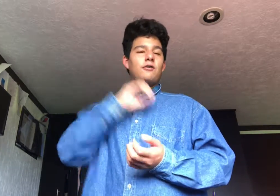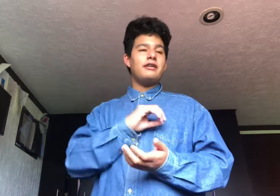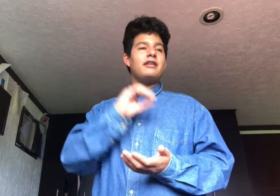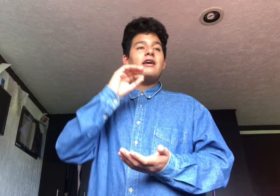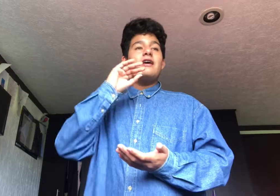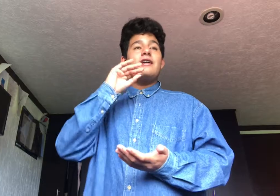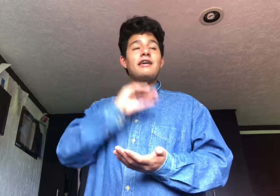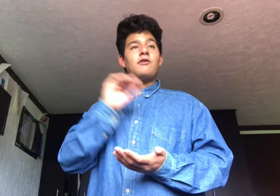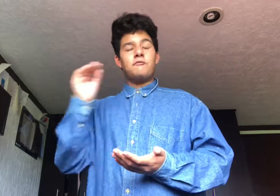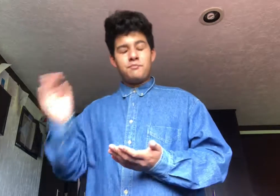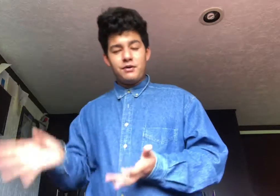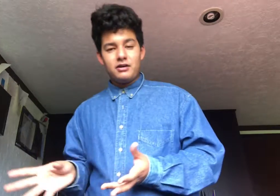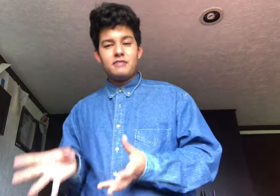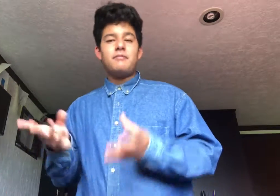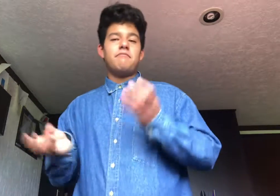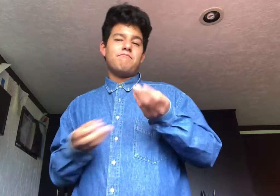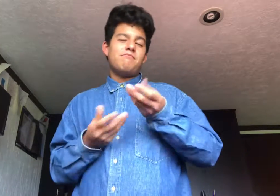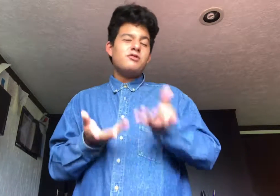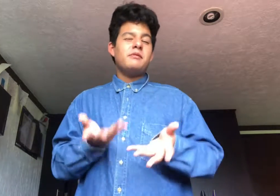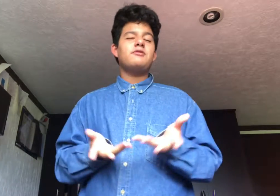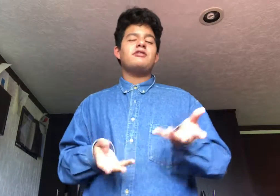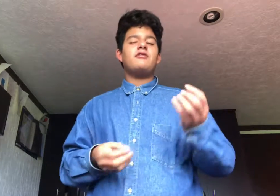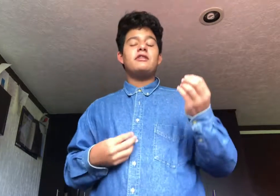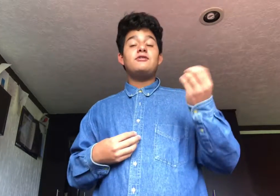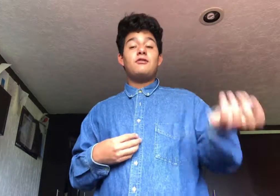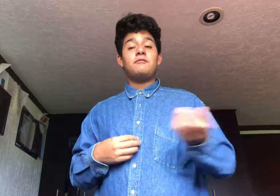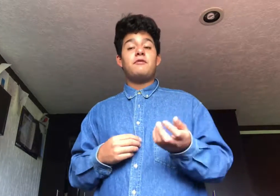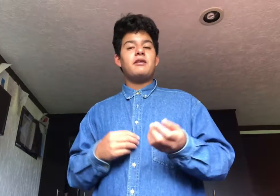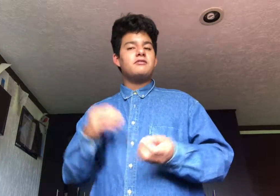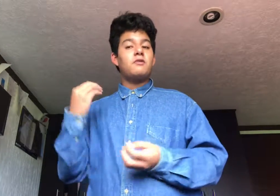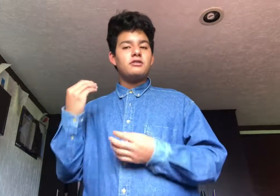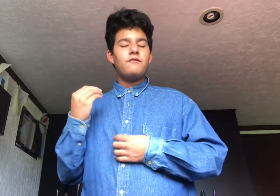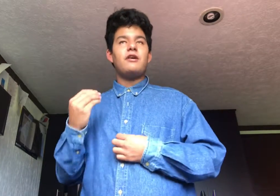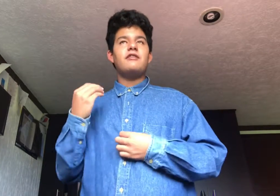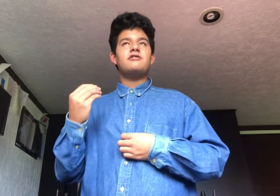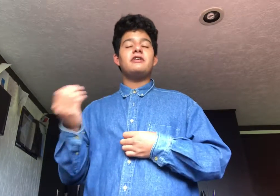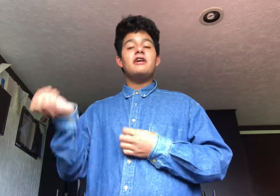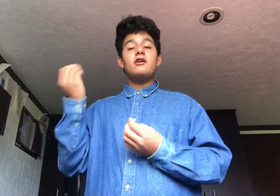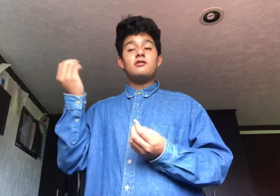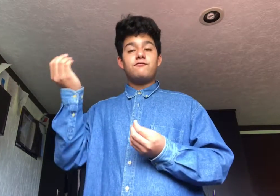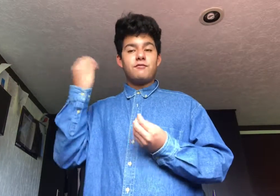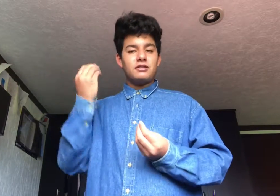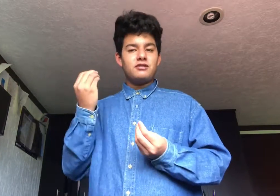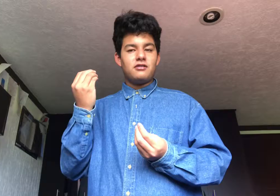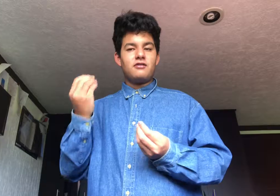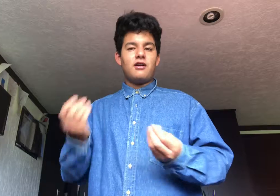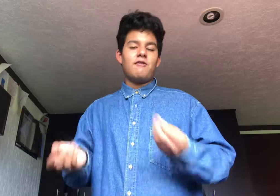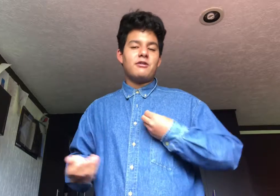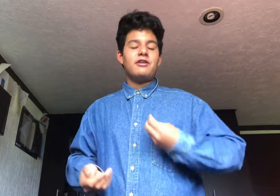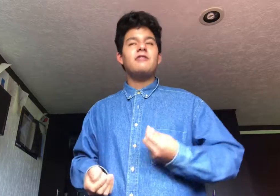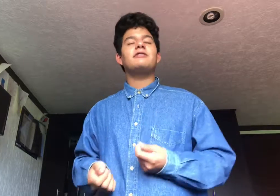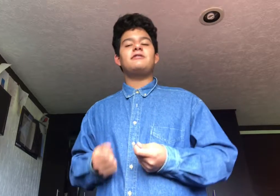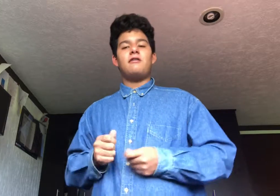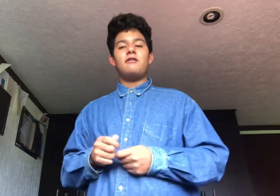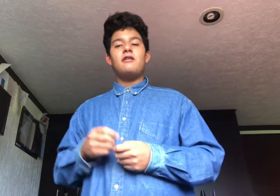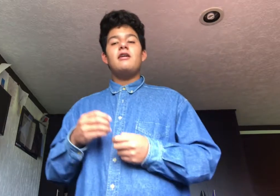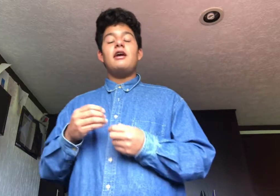it eco punk, but most people try to call it solar punk because most of energy comes from the sun, our nearest star,